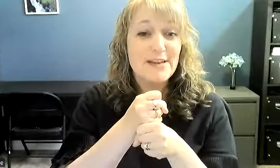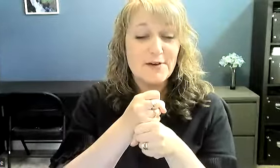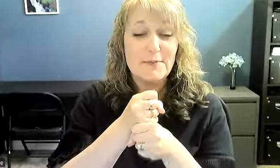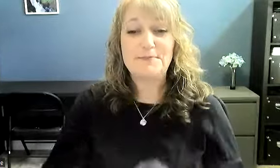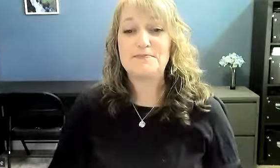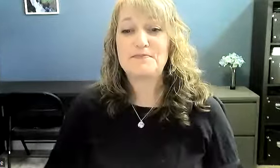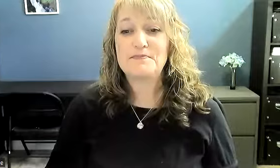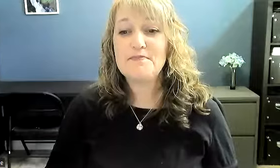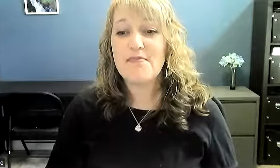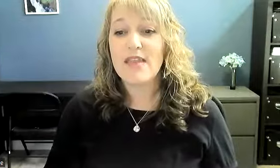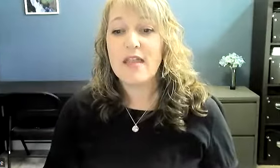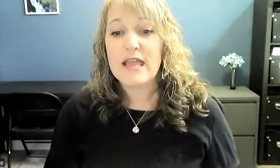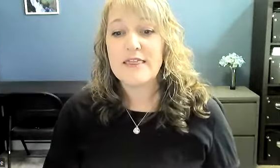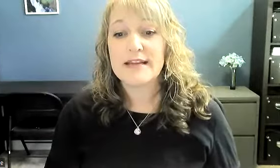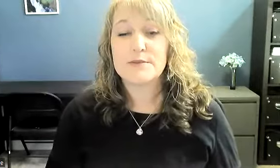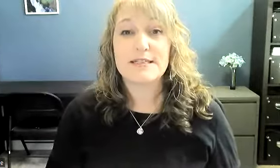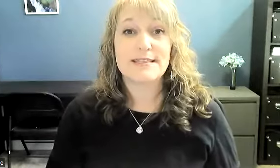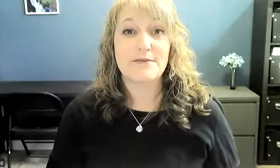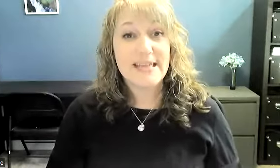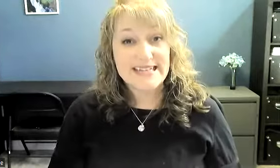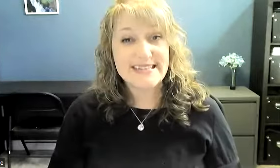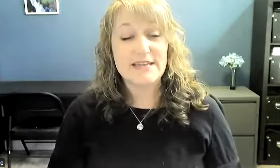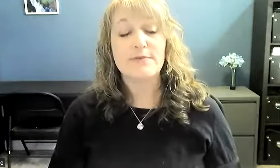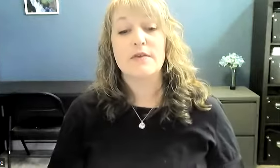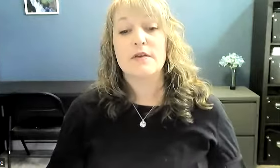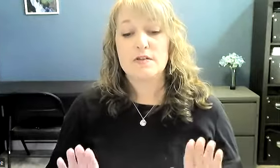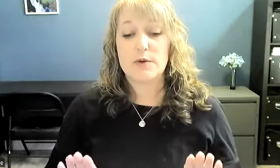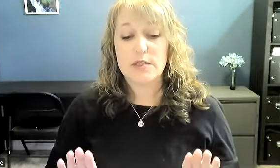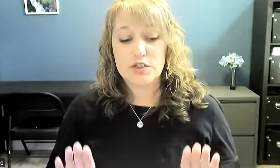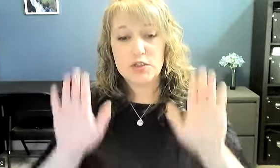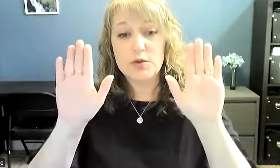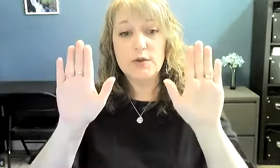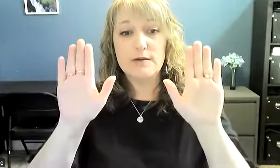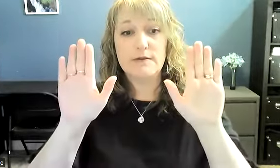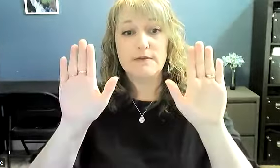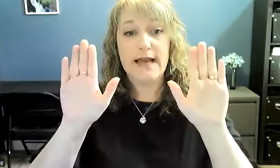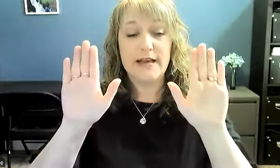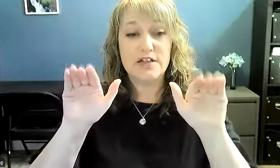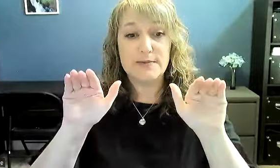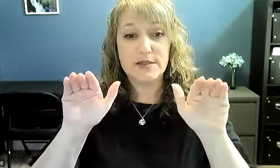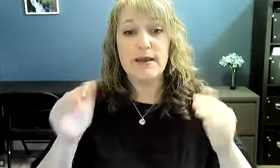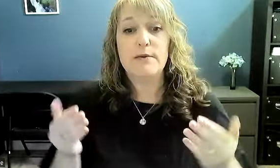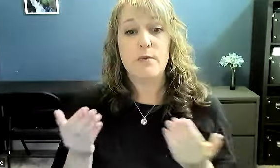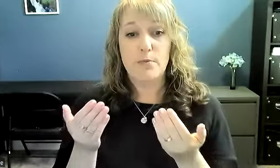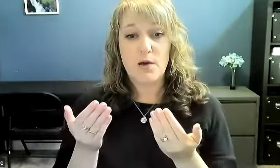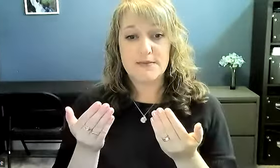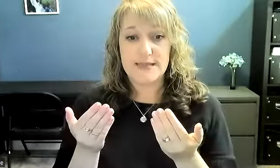Year. The next one is the sign for easy. So you want 2 flat hand shapes that are bent, palms facing